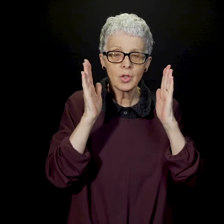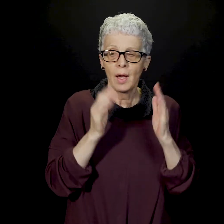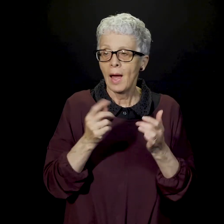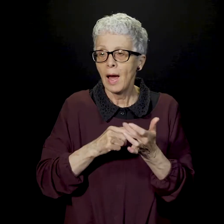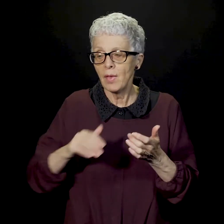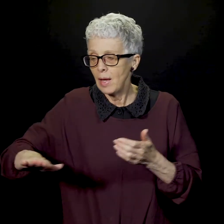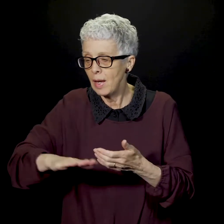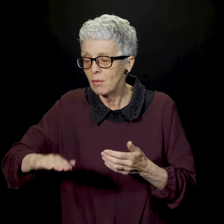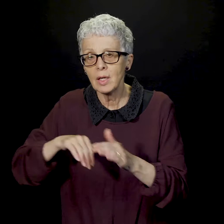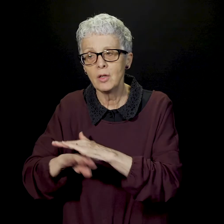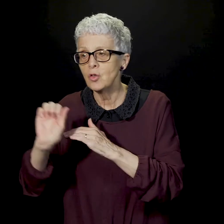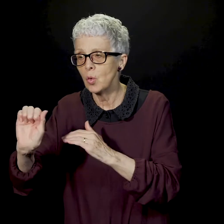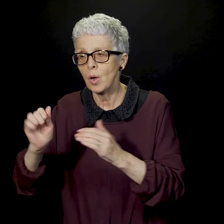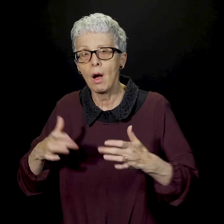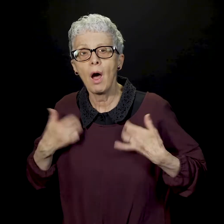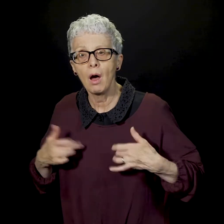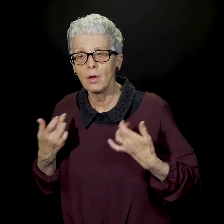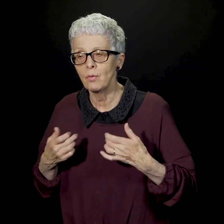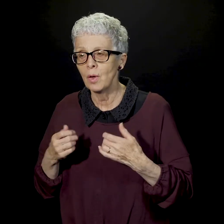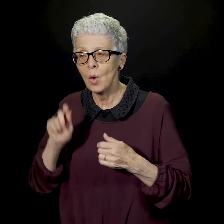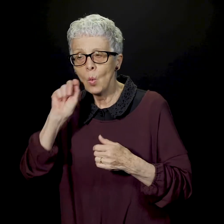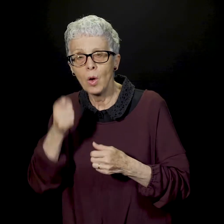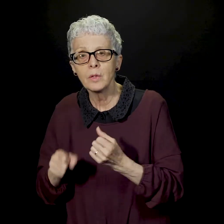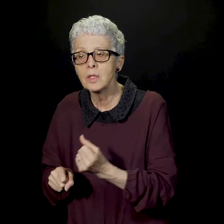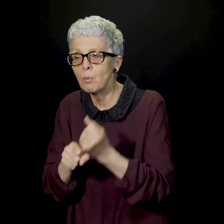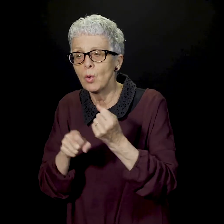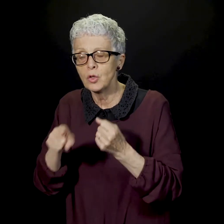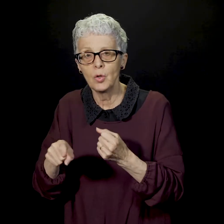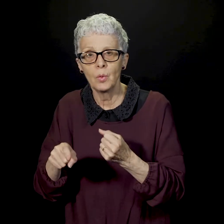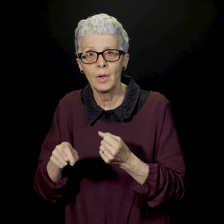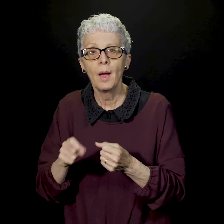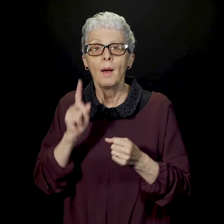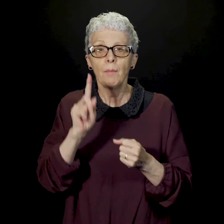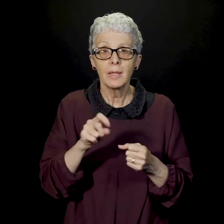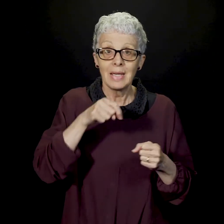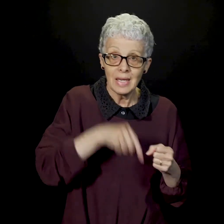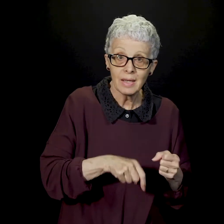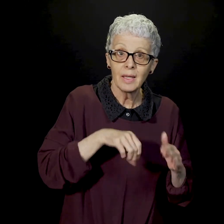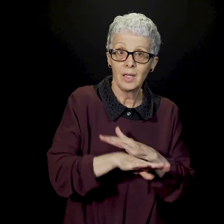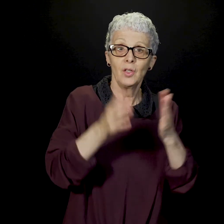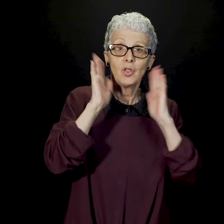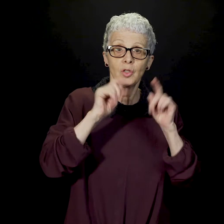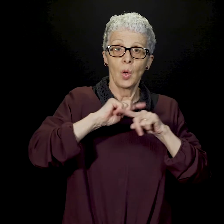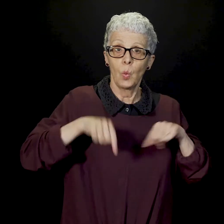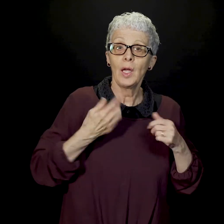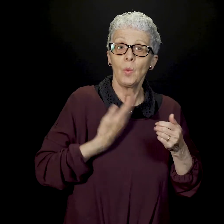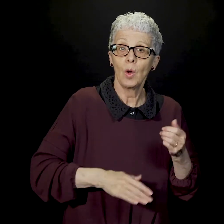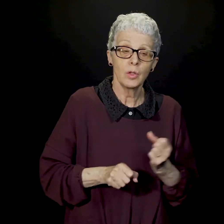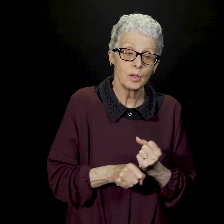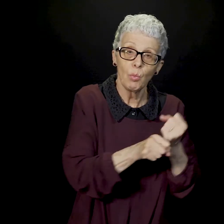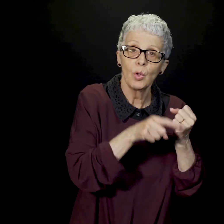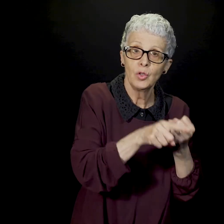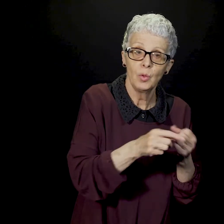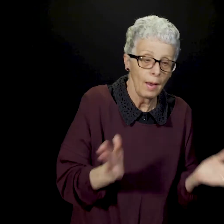you can trust that people are gonna support you and cheer you on, actually, you can come here. We want to be that kind of people,